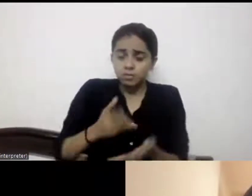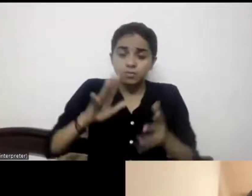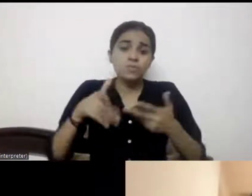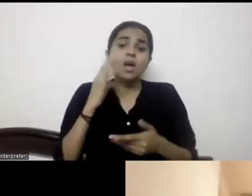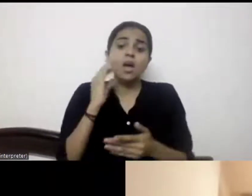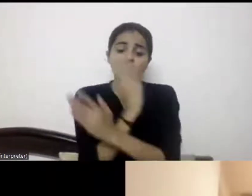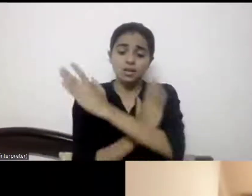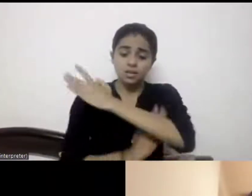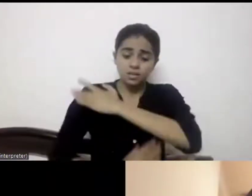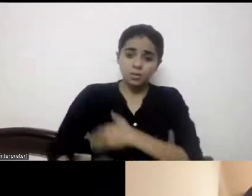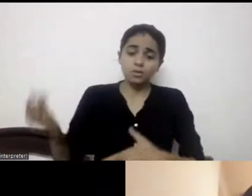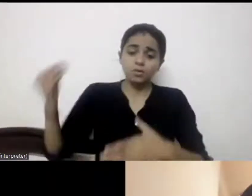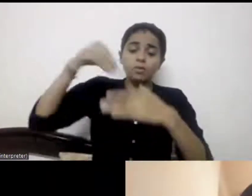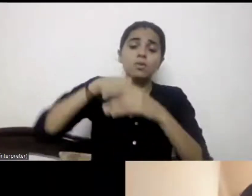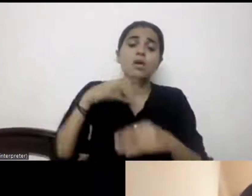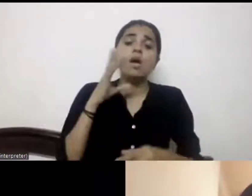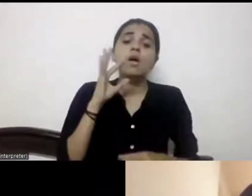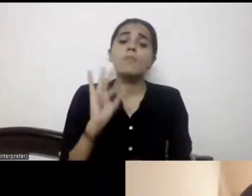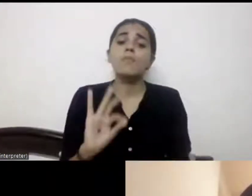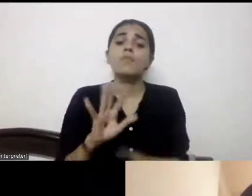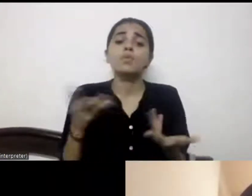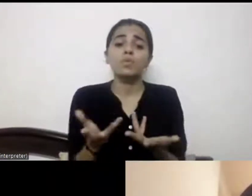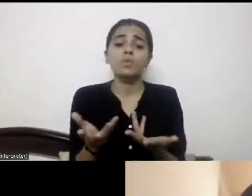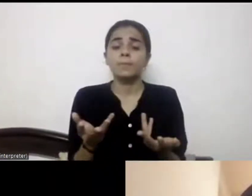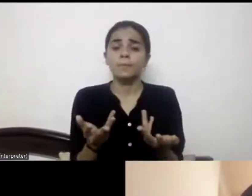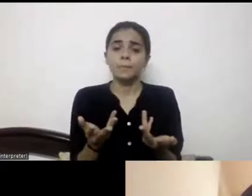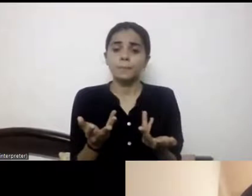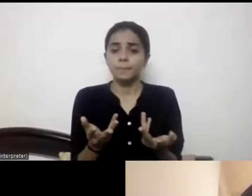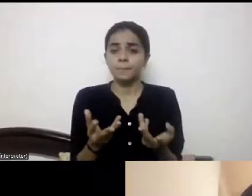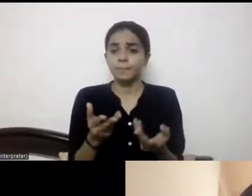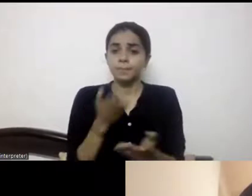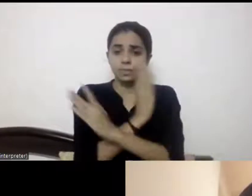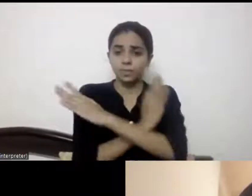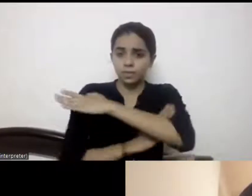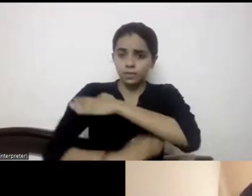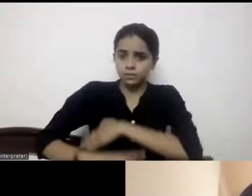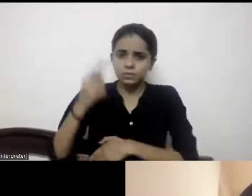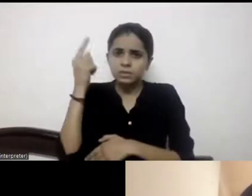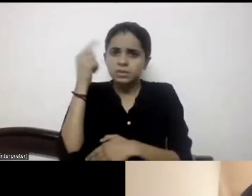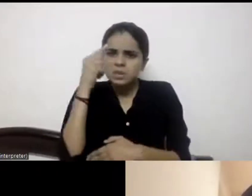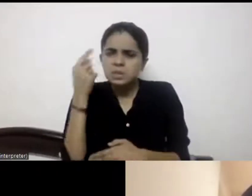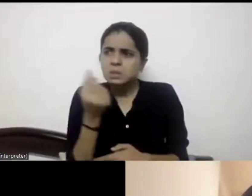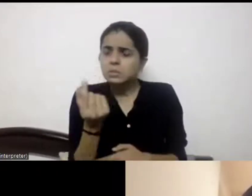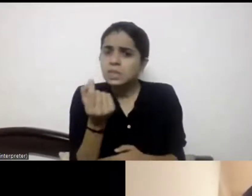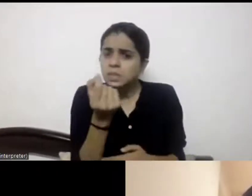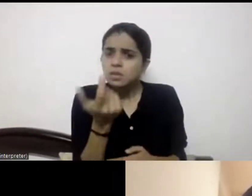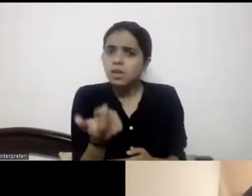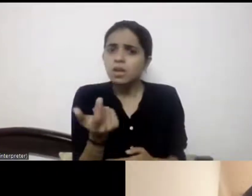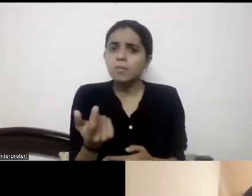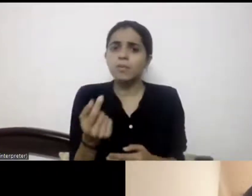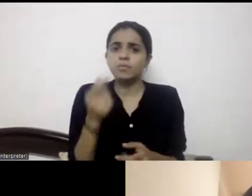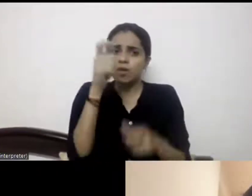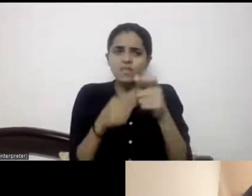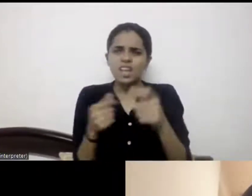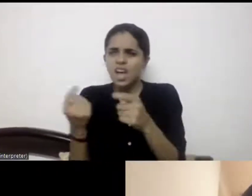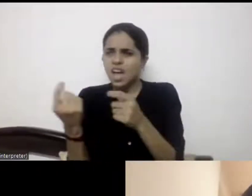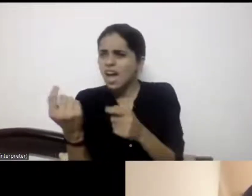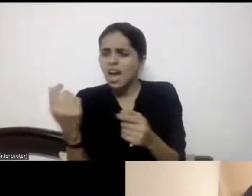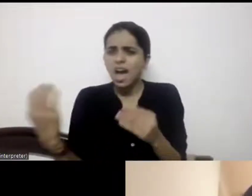to talk about disability, because disability is something that is going to affect each one of